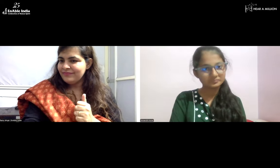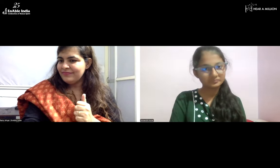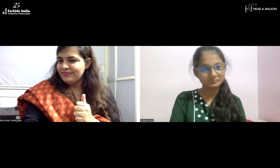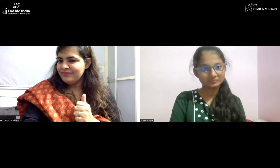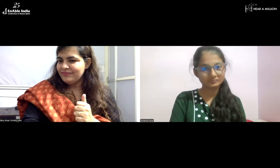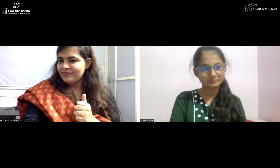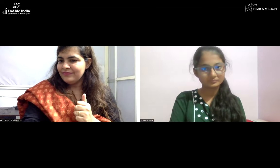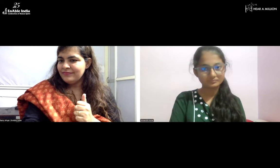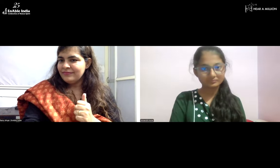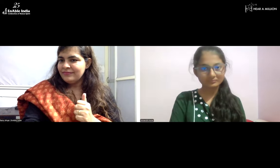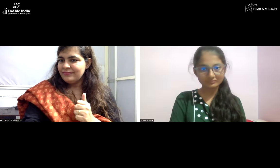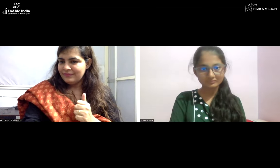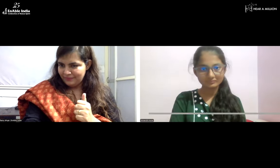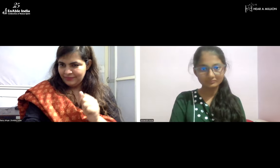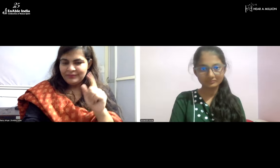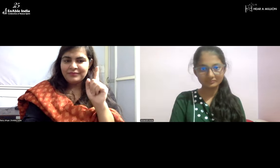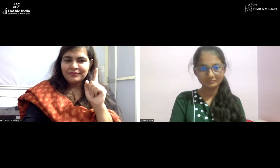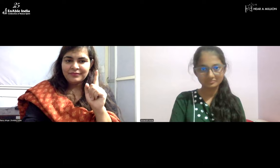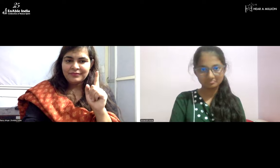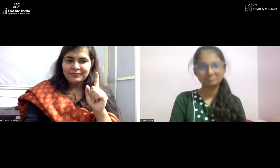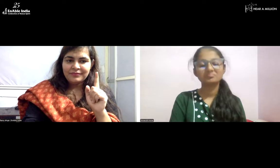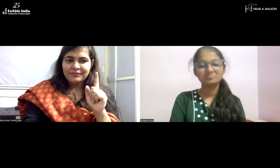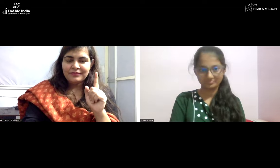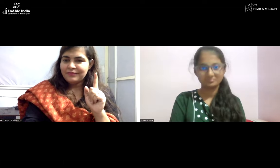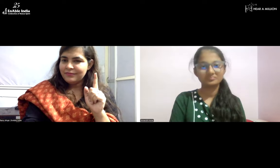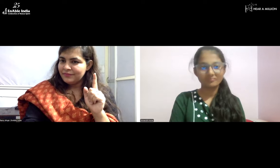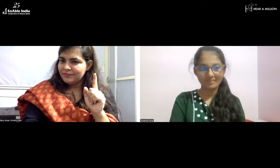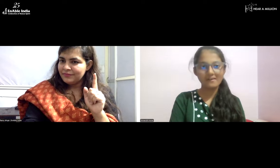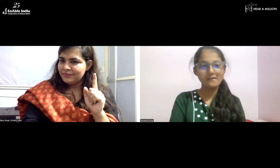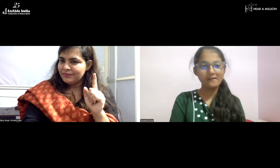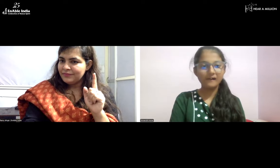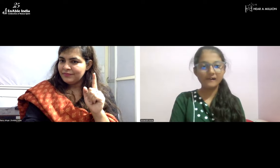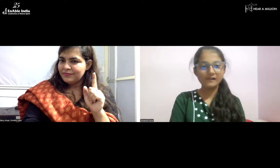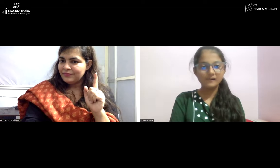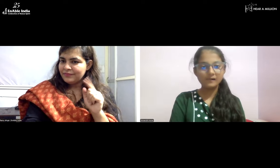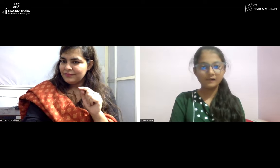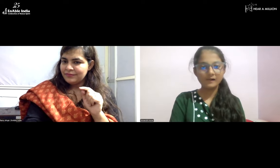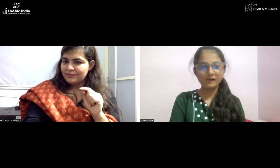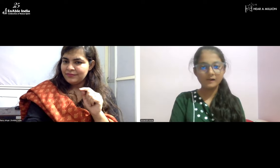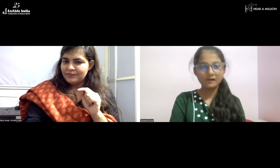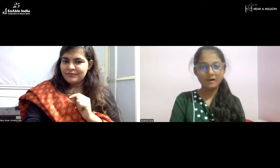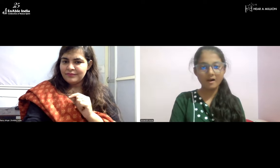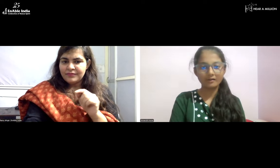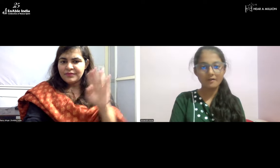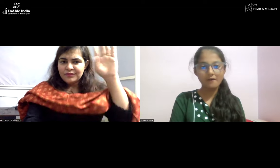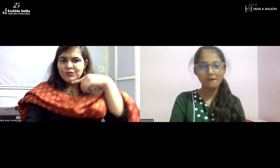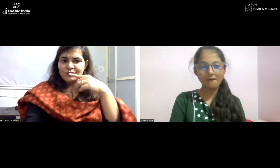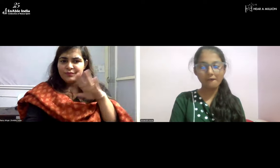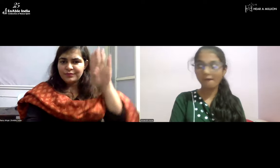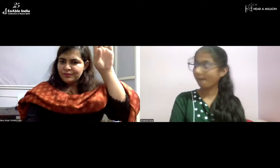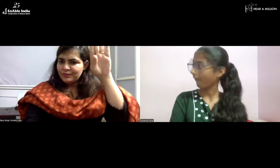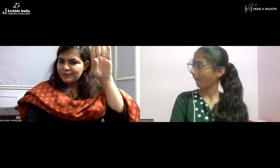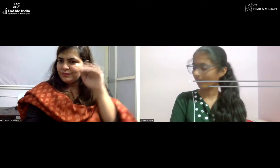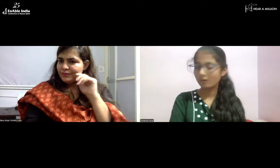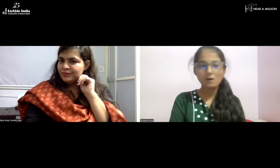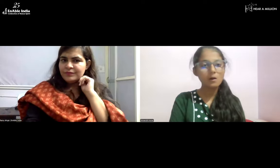Yes, you raised your hand, right? Yeah. Who is it you want to ask the question to? Are you? Am I spot Rohit?